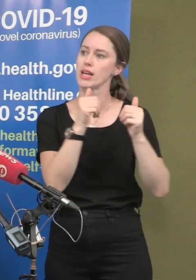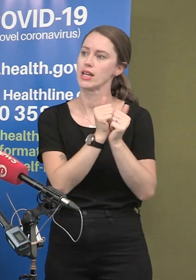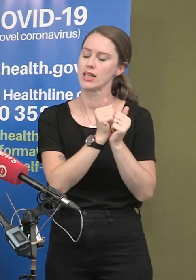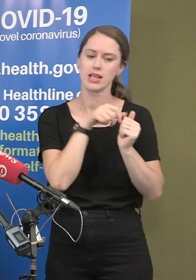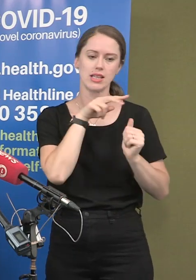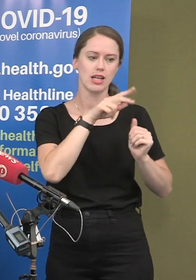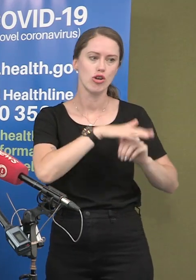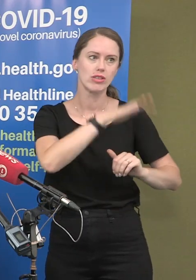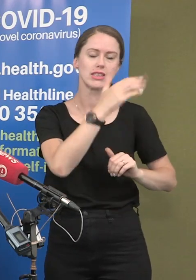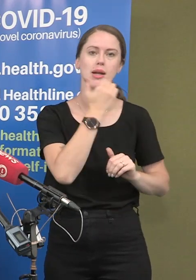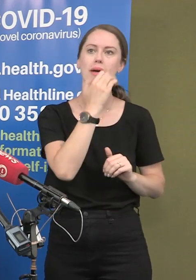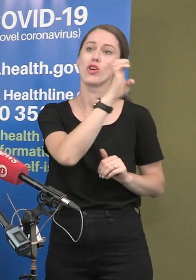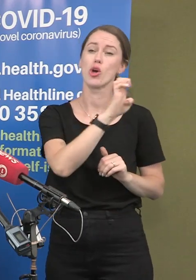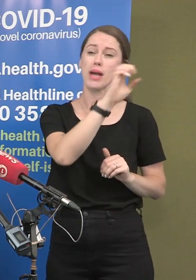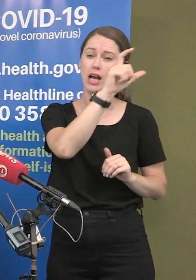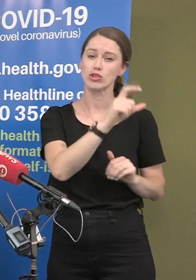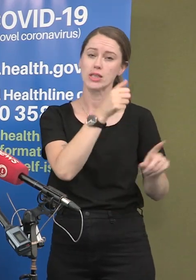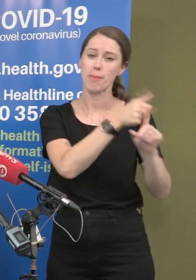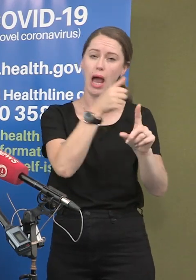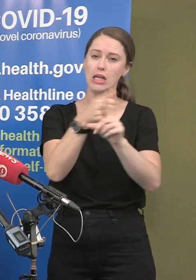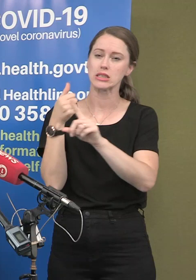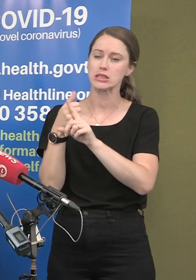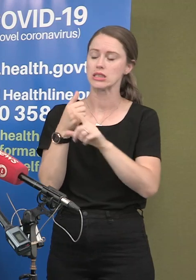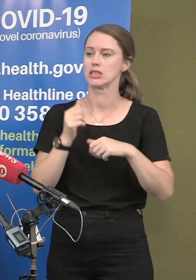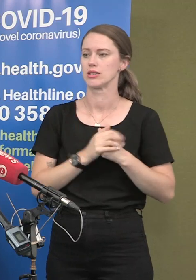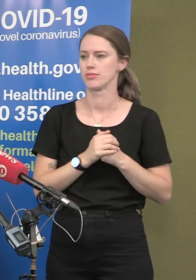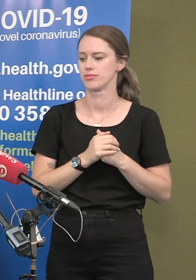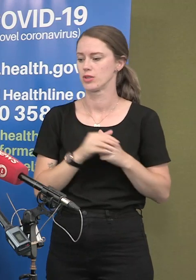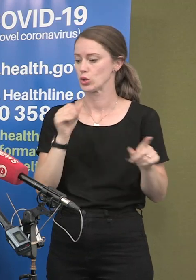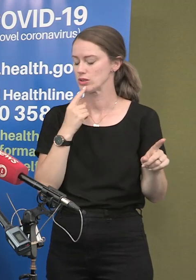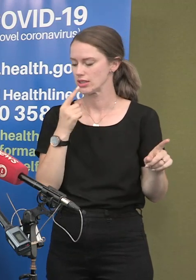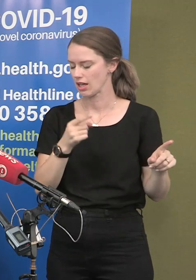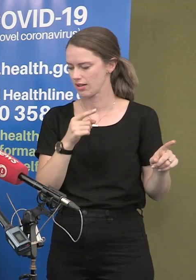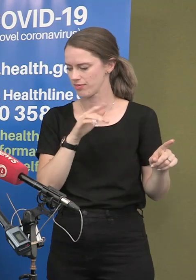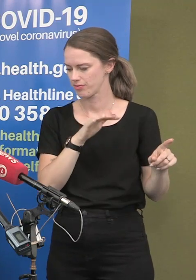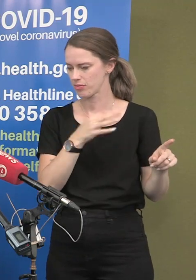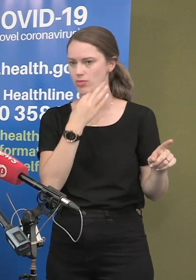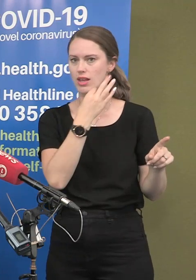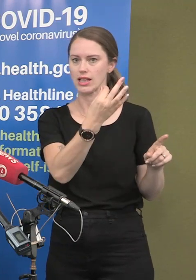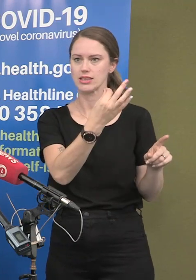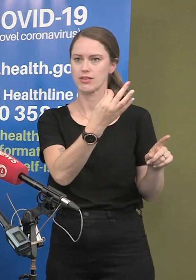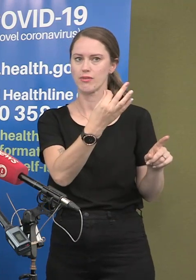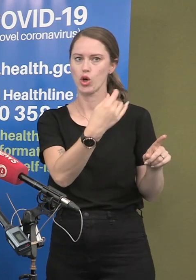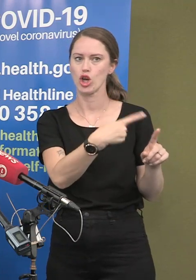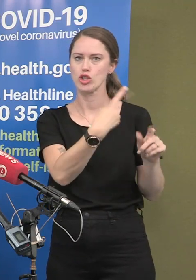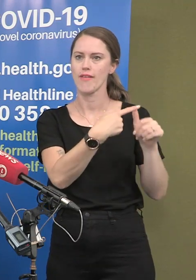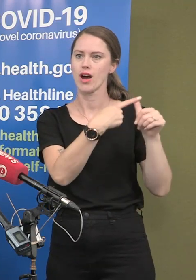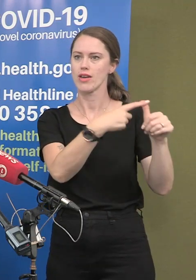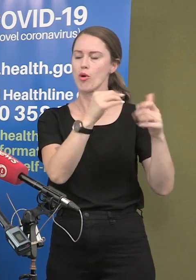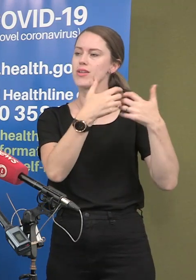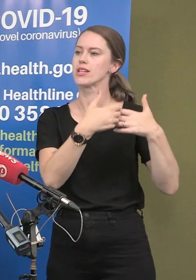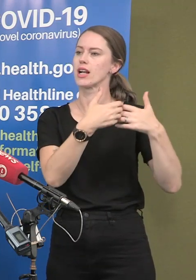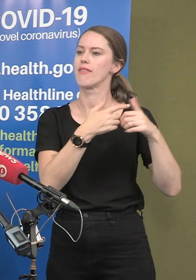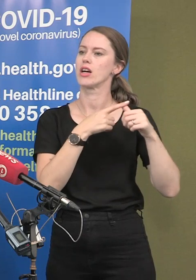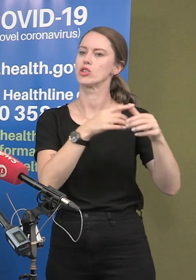an increasing number of European countries with cases, and I should say on that matter, we've asked for some urgent advice from our technical